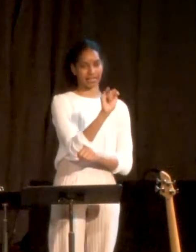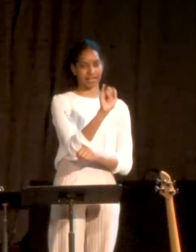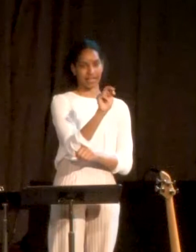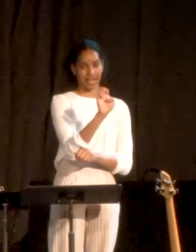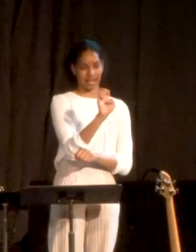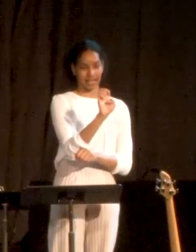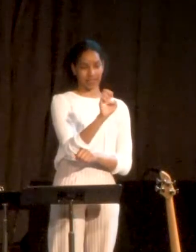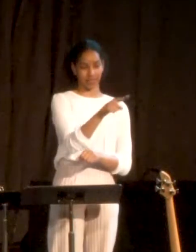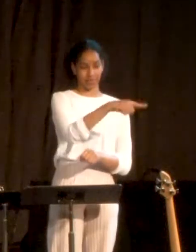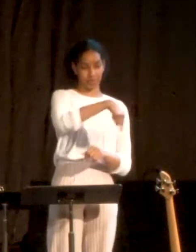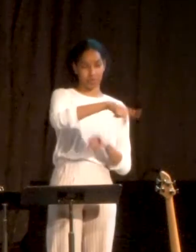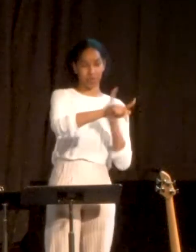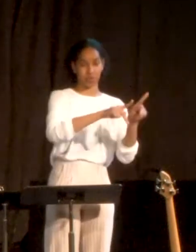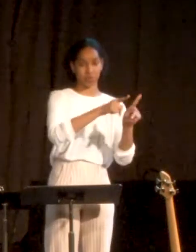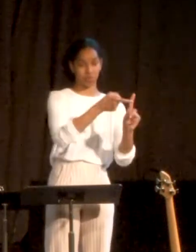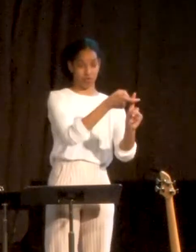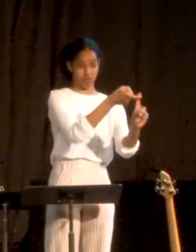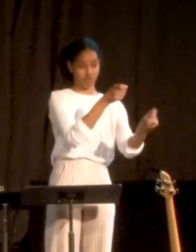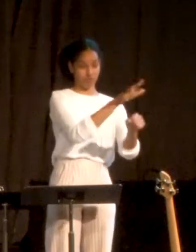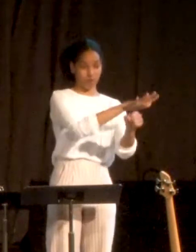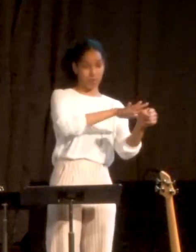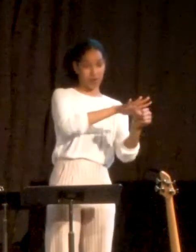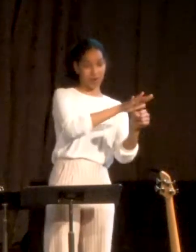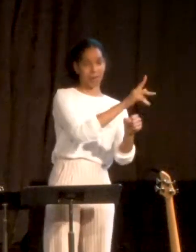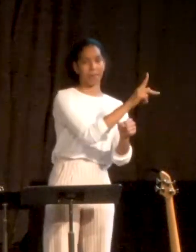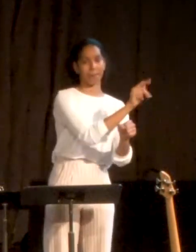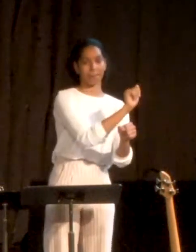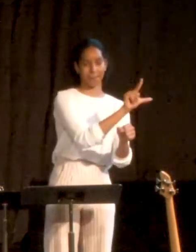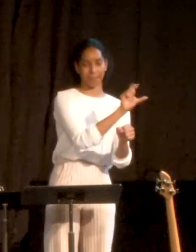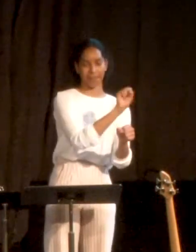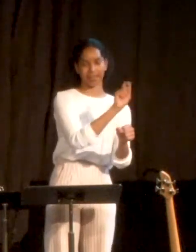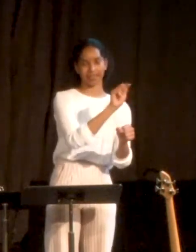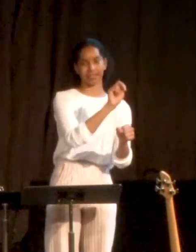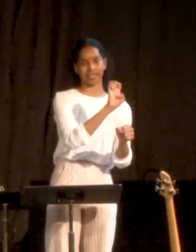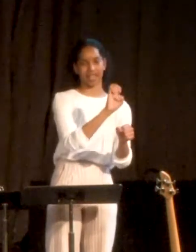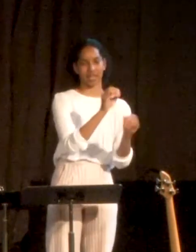Jerusalem, Judea, southern Galilee.